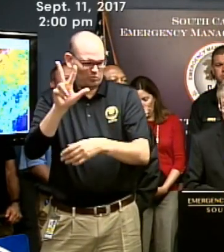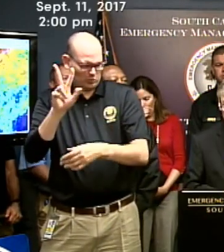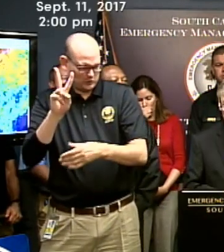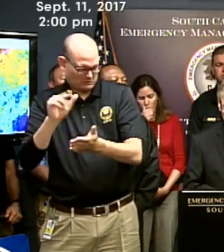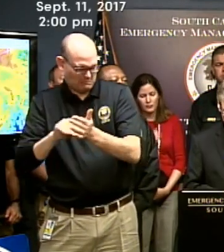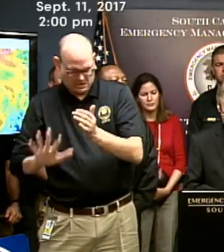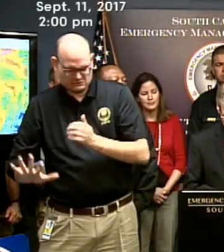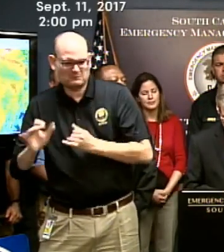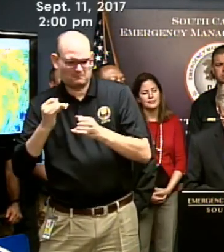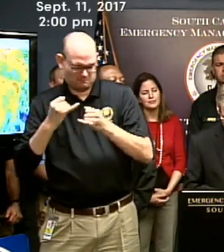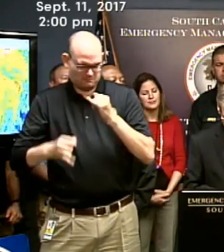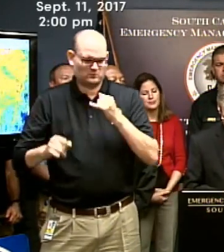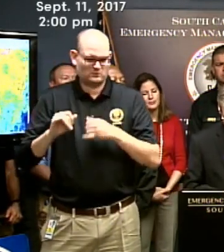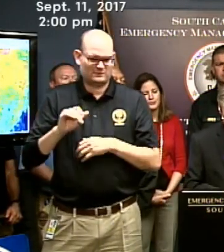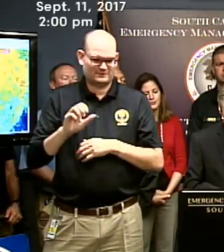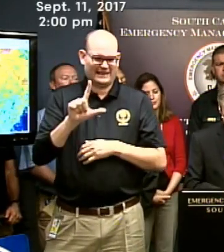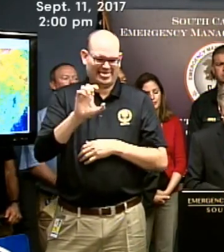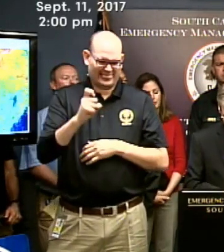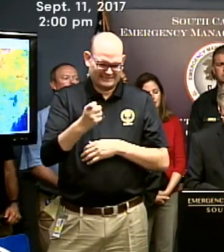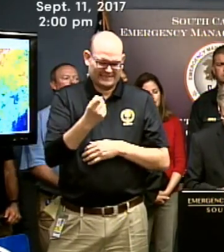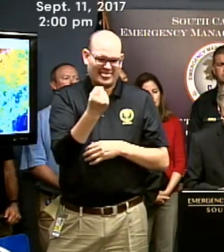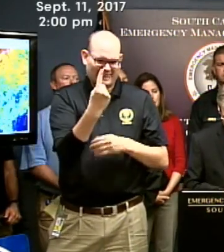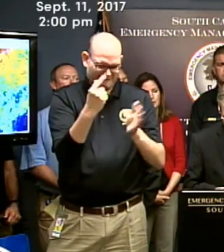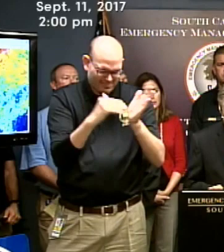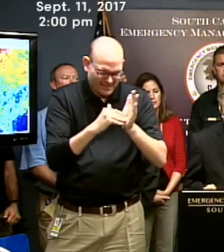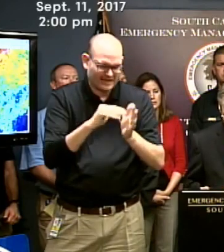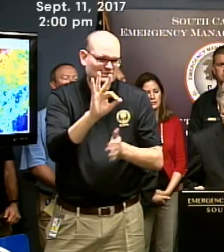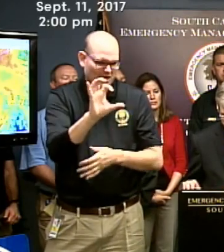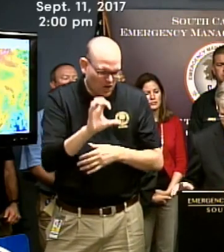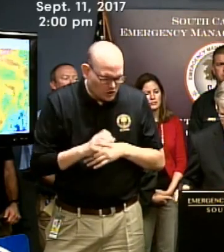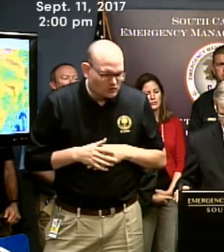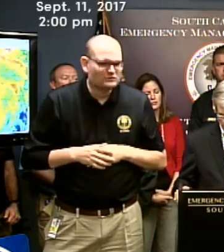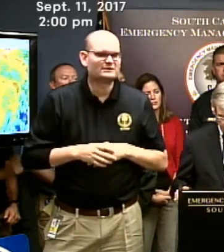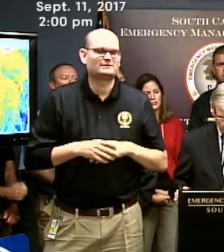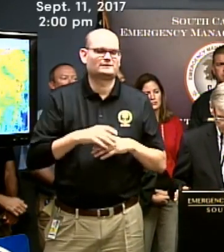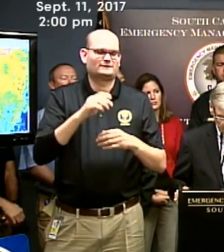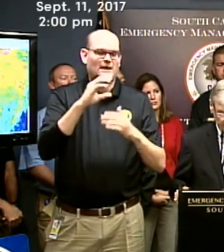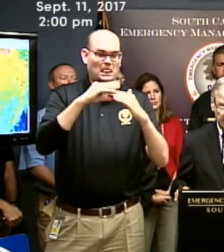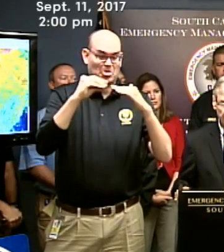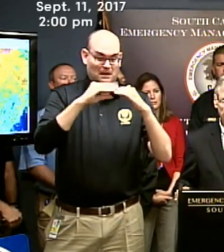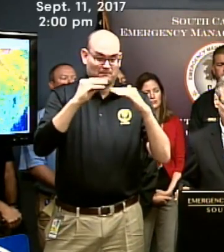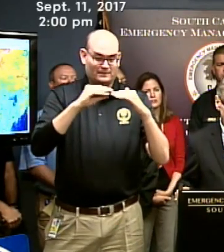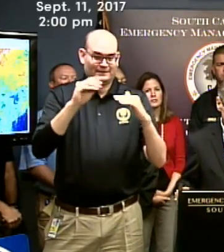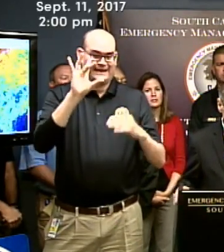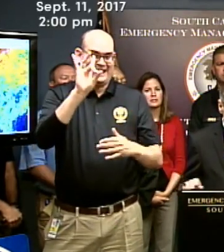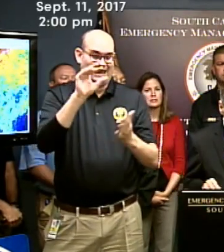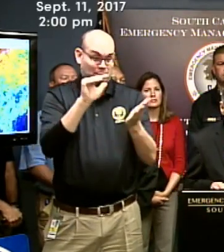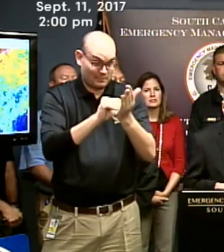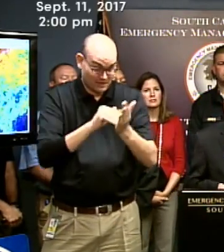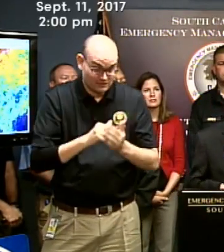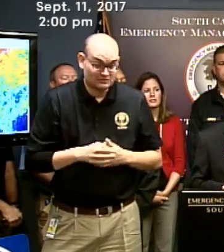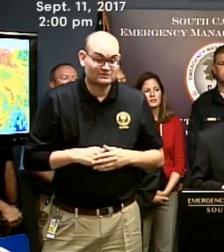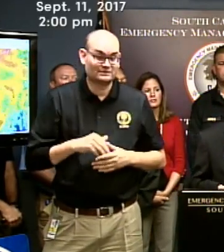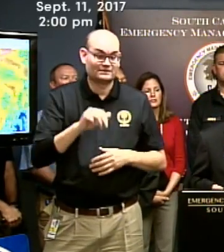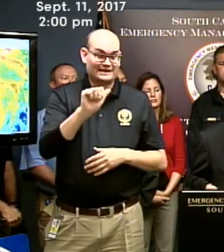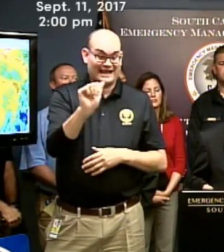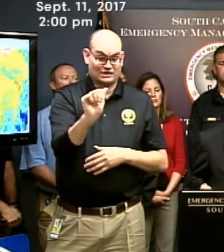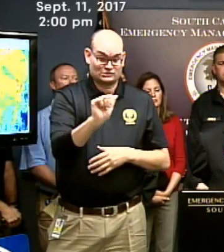Lexington 11,900, and Richland 8,000, and Aiken about